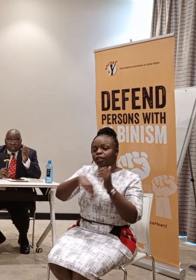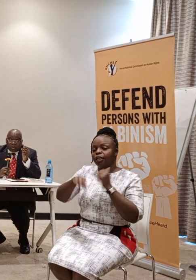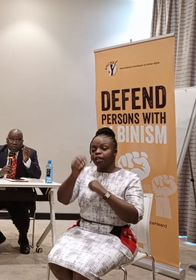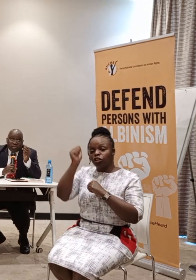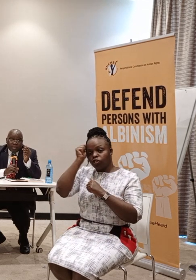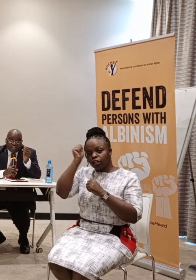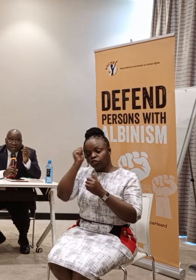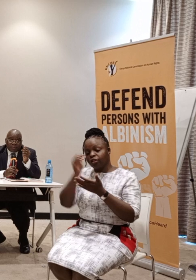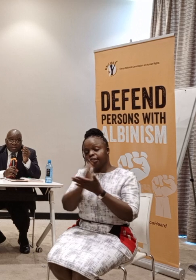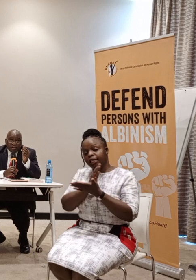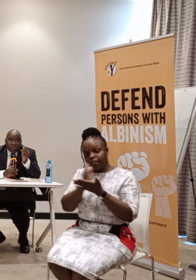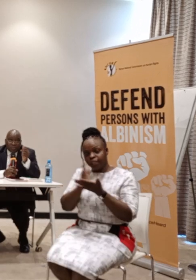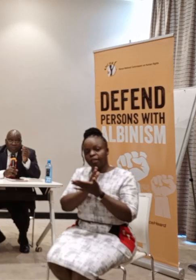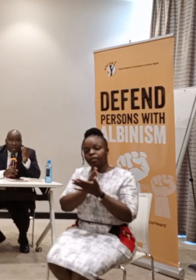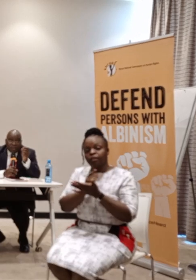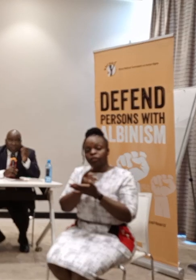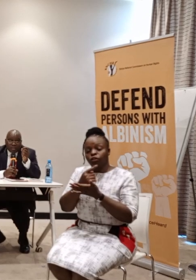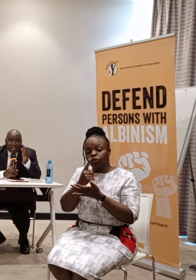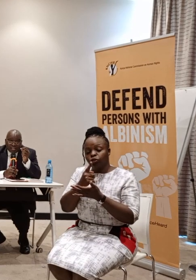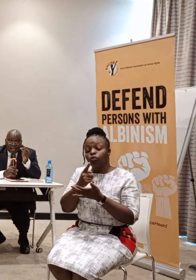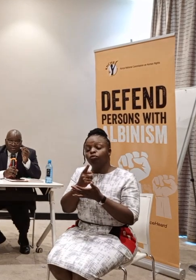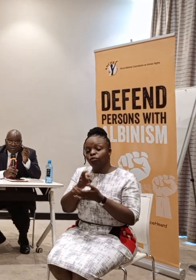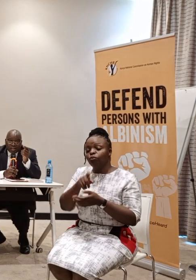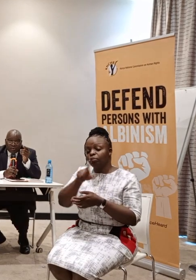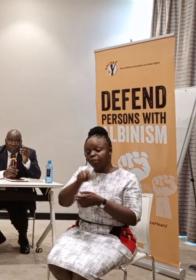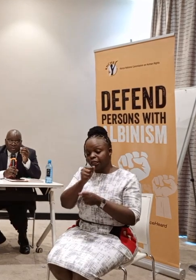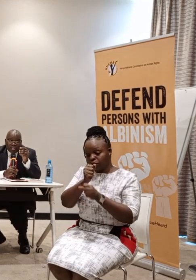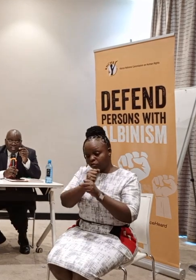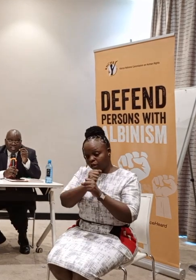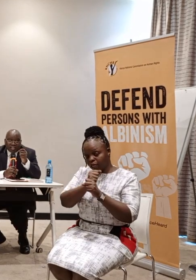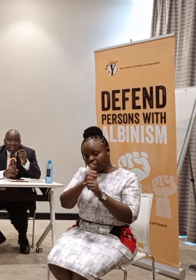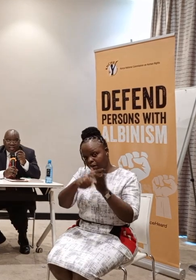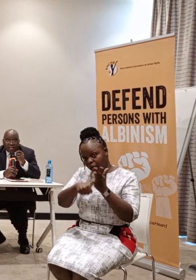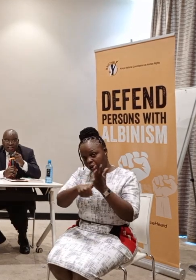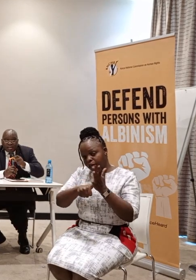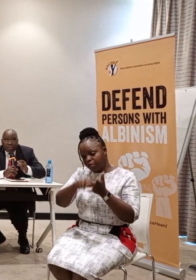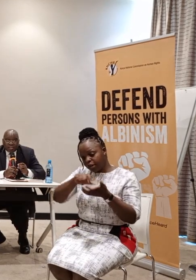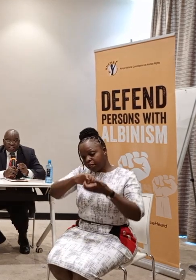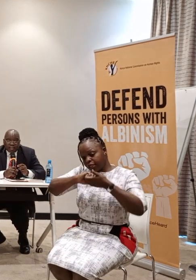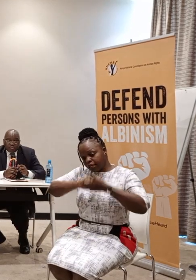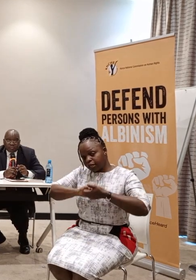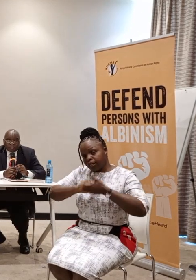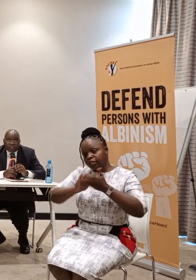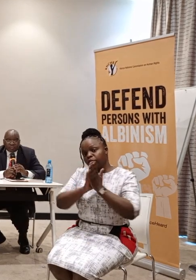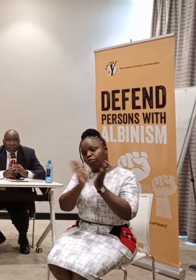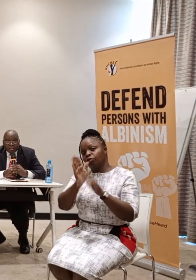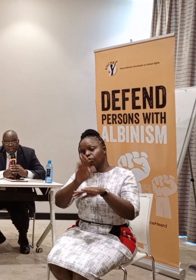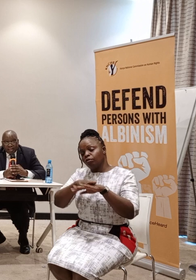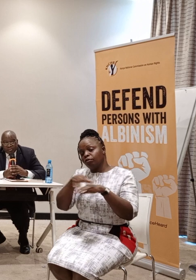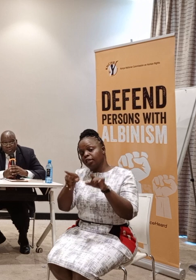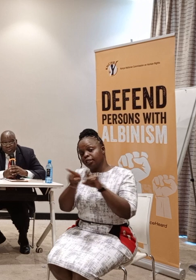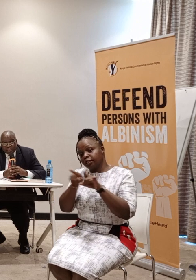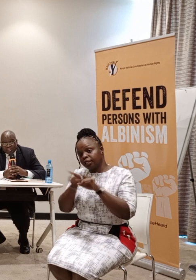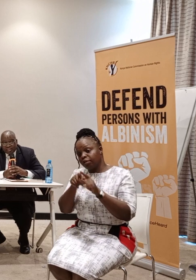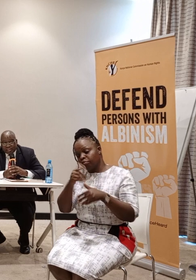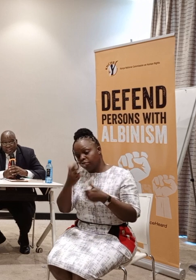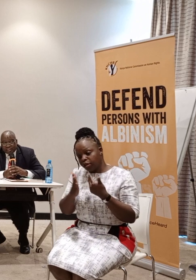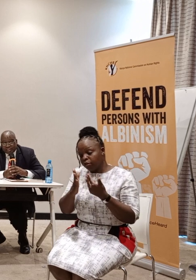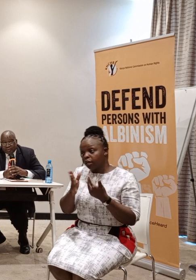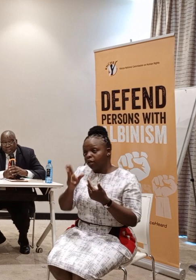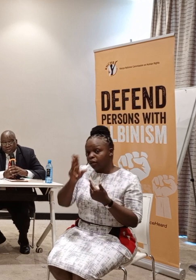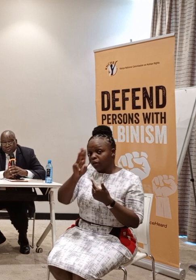I'm speaking with you right now. So we are up to the task, and we keep on engaging on the same. And maybe,